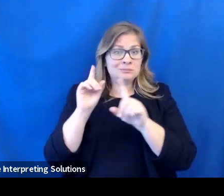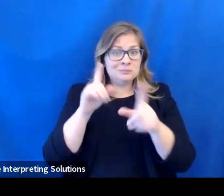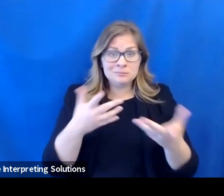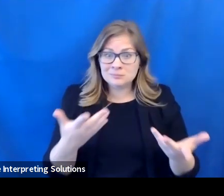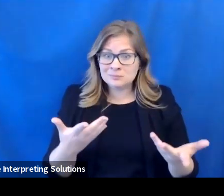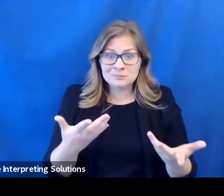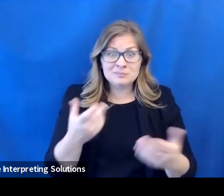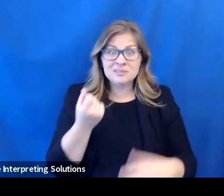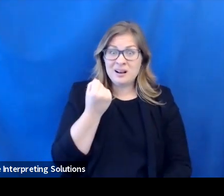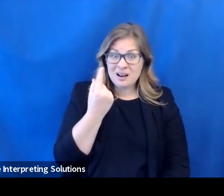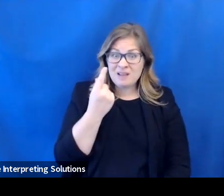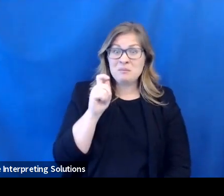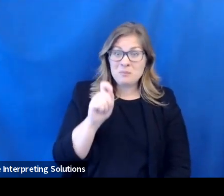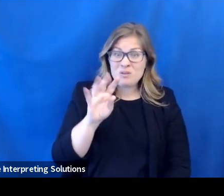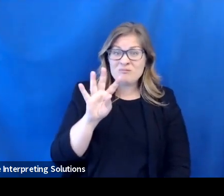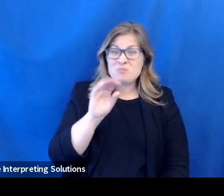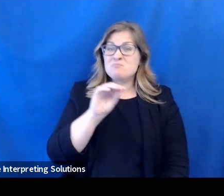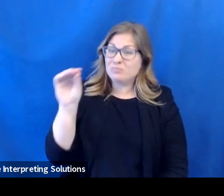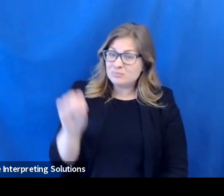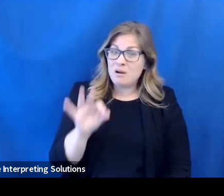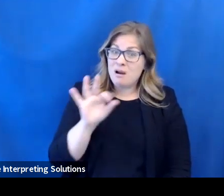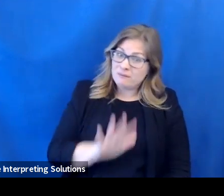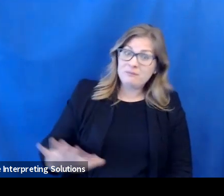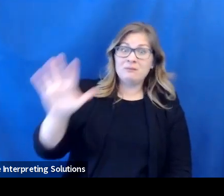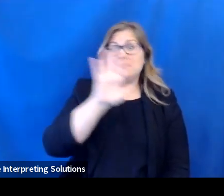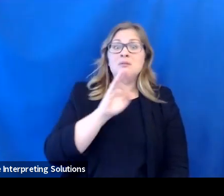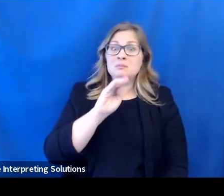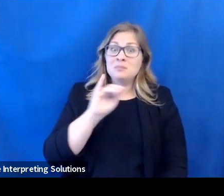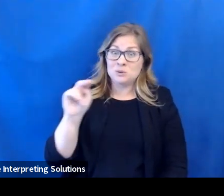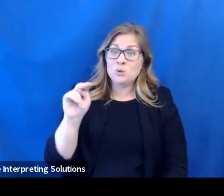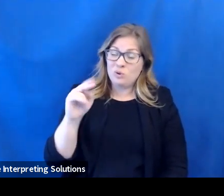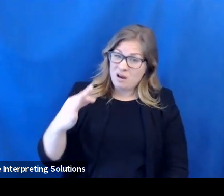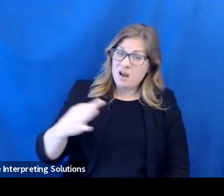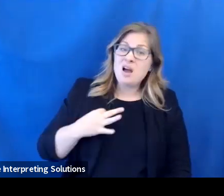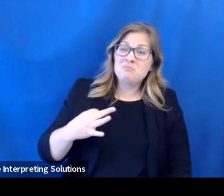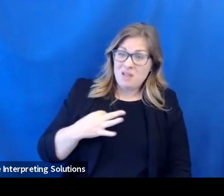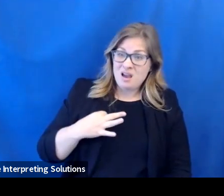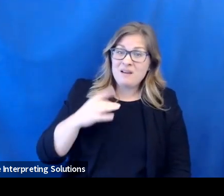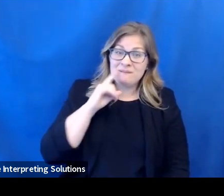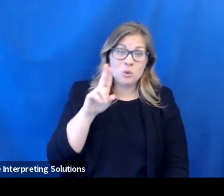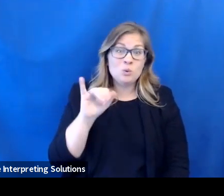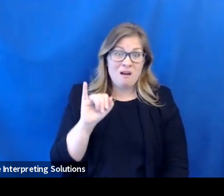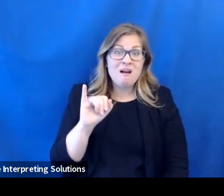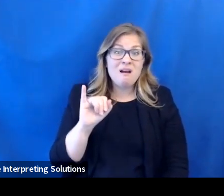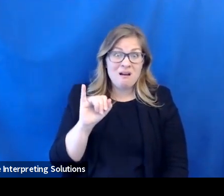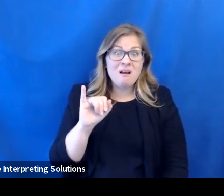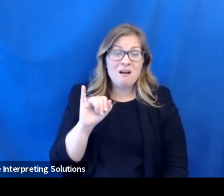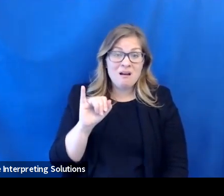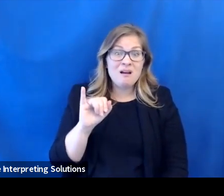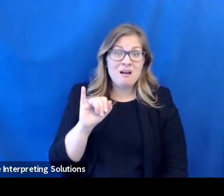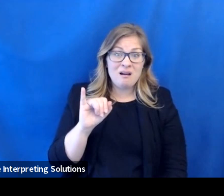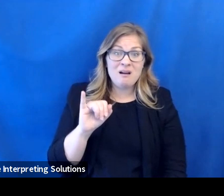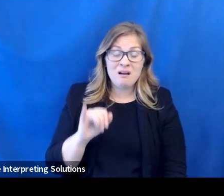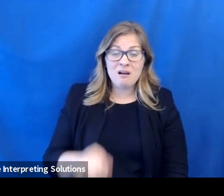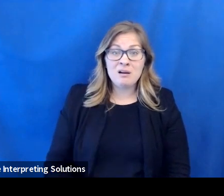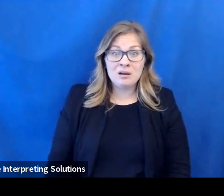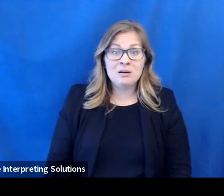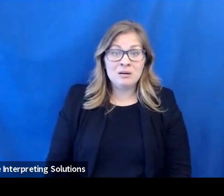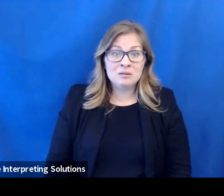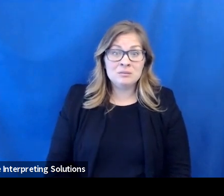that has applied for unemployment, some of them will see the positive numbers, like Minnesota having the lowest per capita rate of